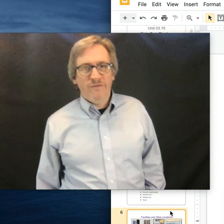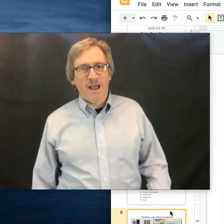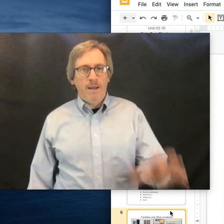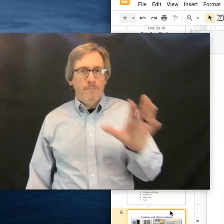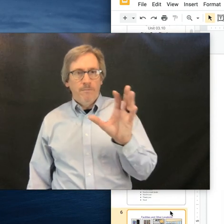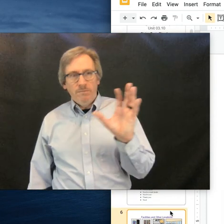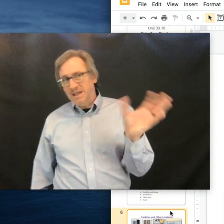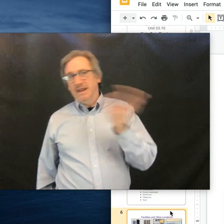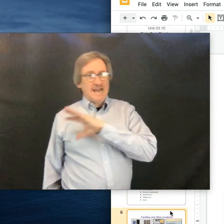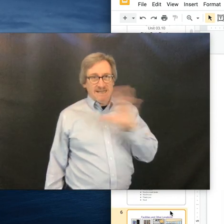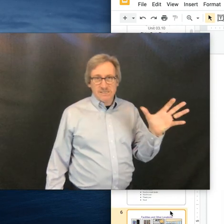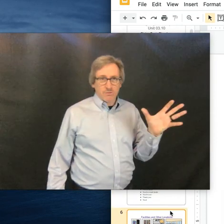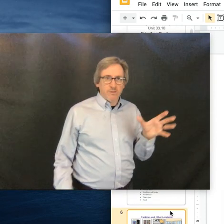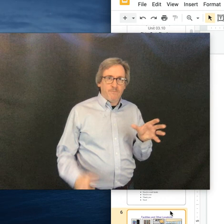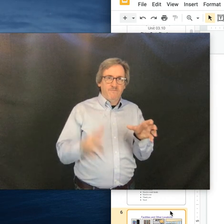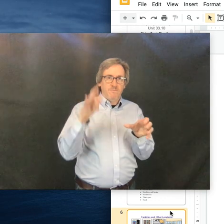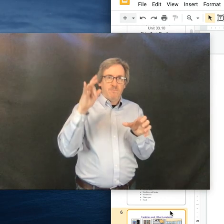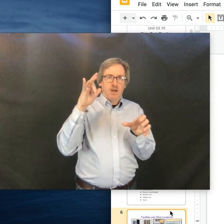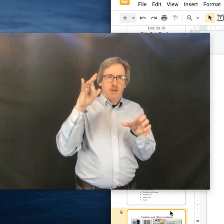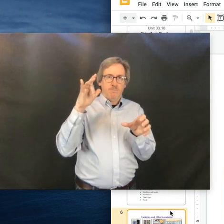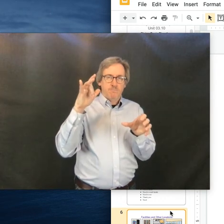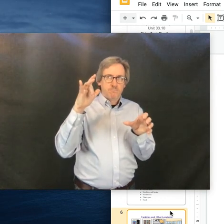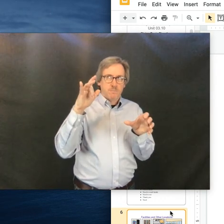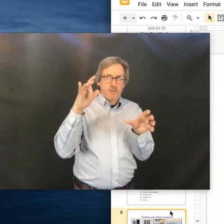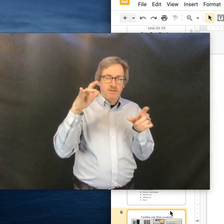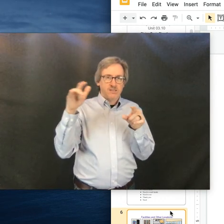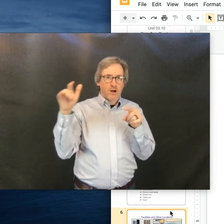So we've got, and again, these are all the